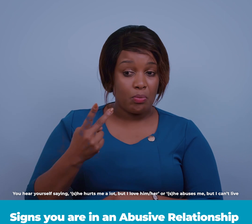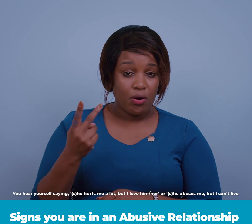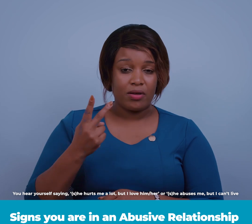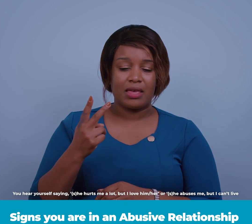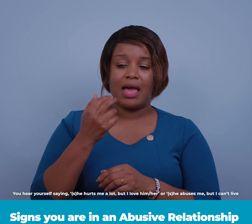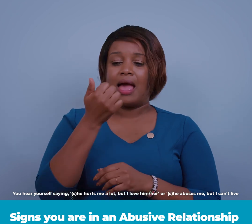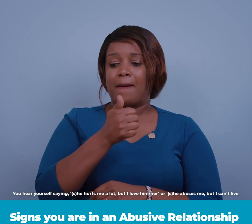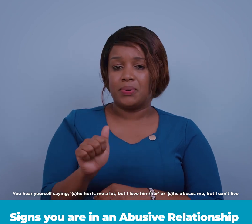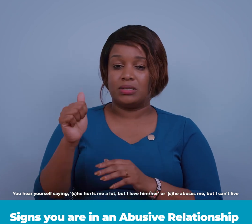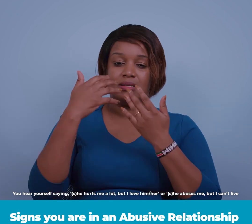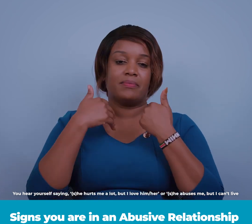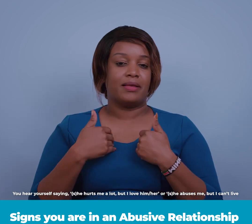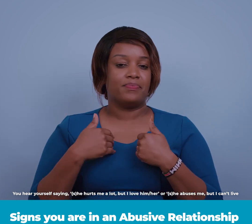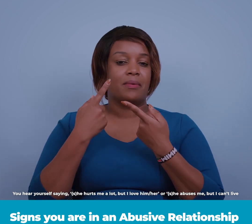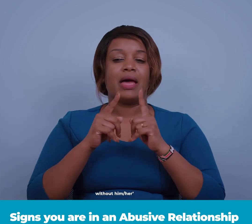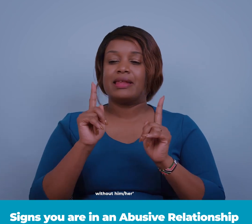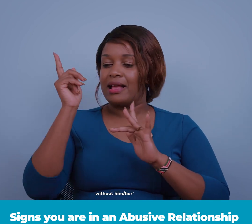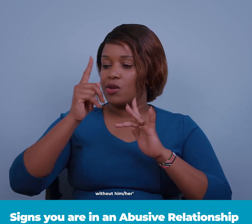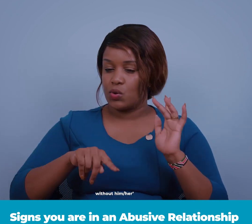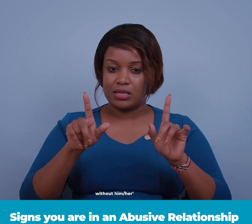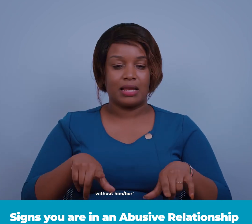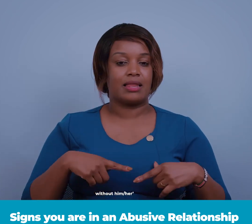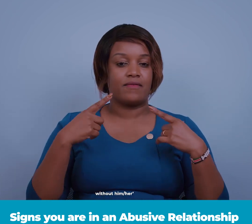me, but I can't live without him or her."